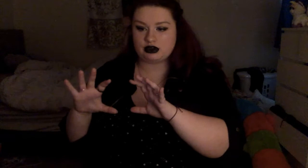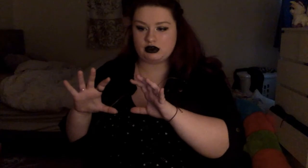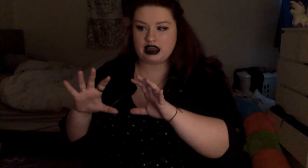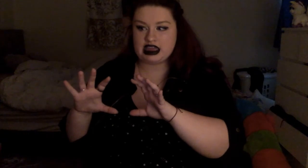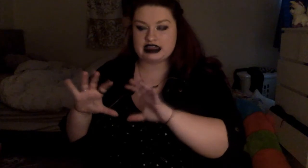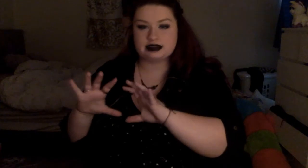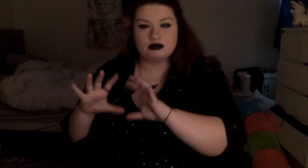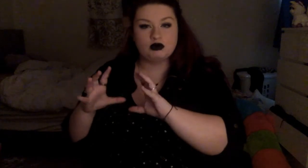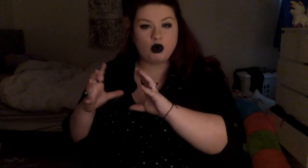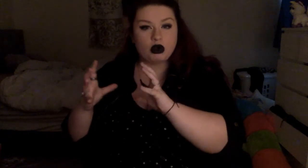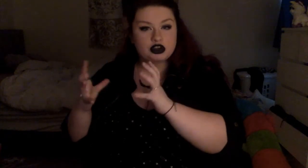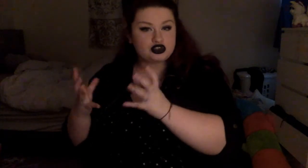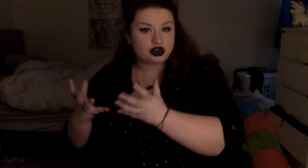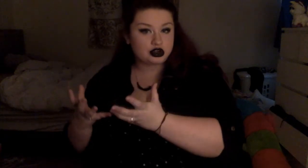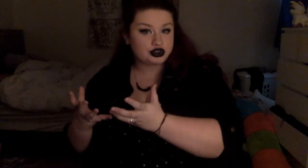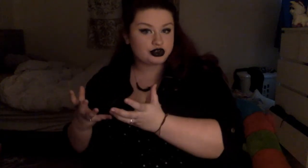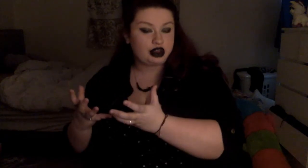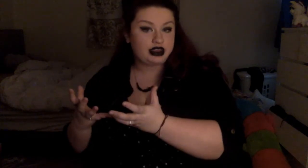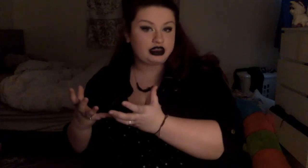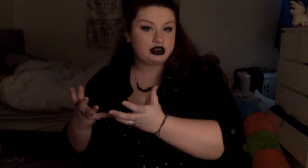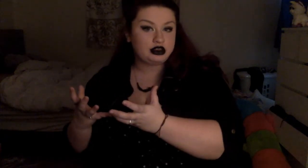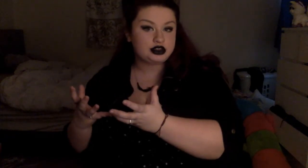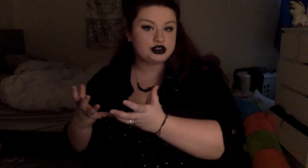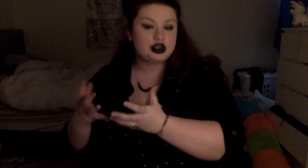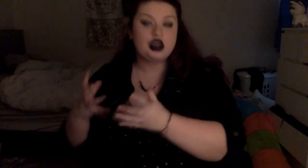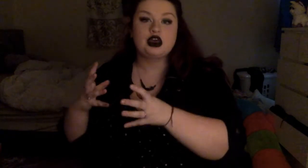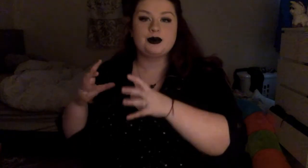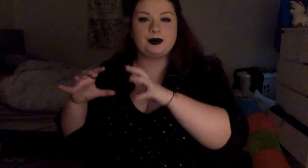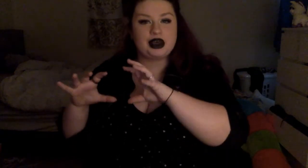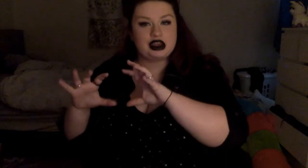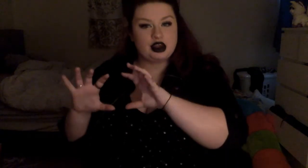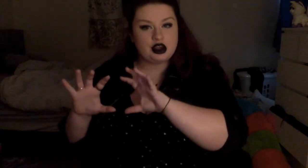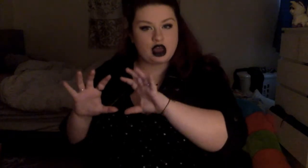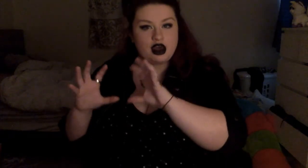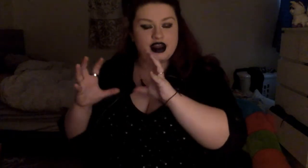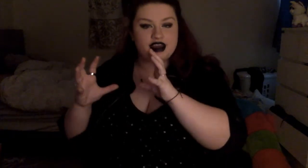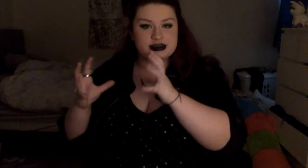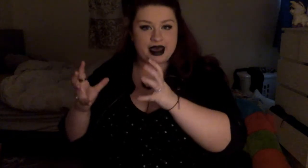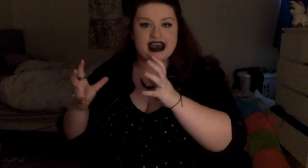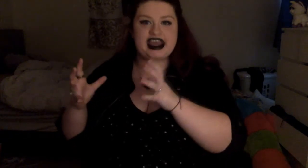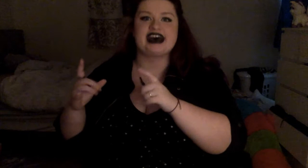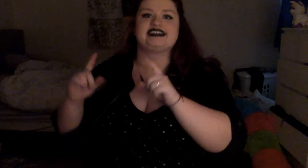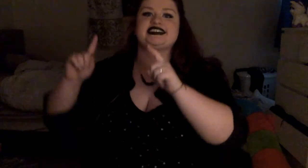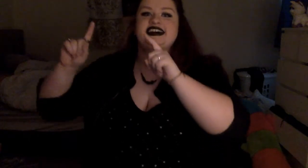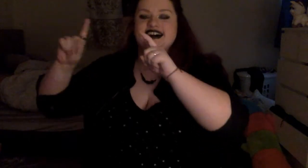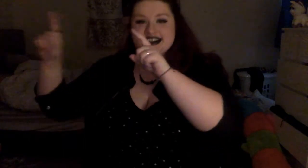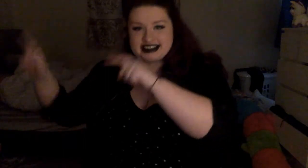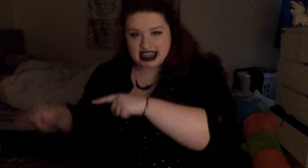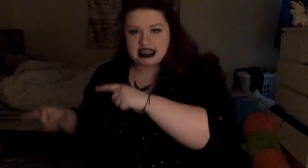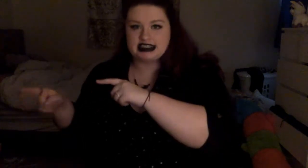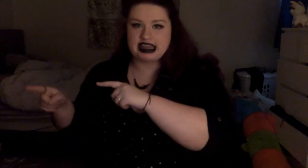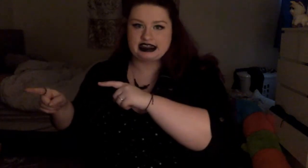So it's more structured like English, but not as bad as signed exact